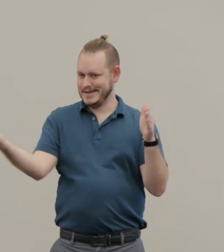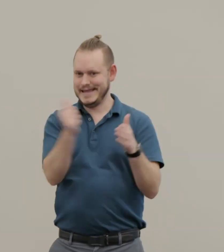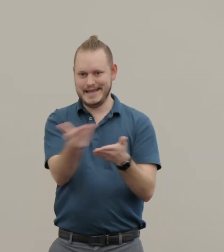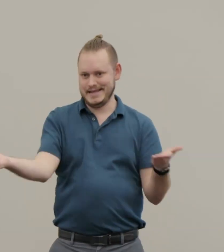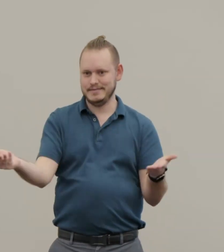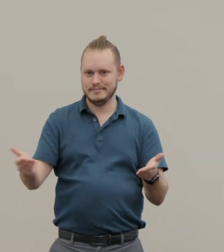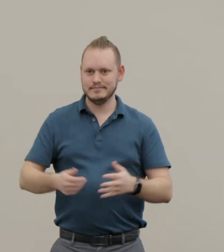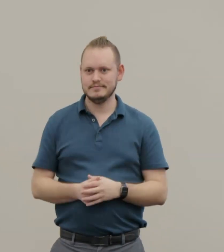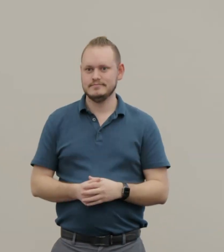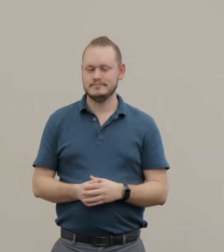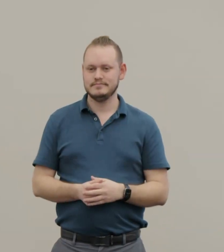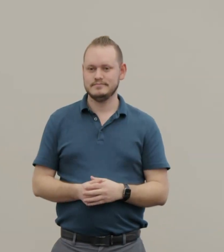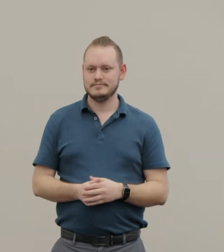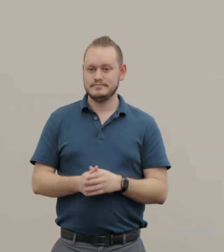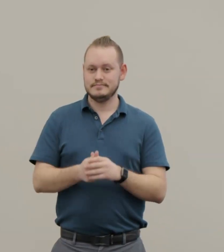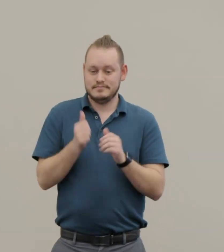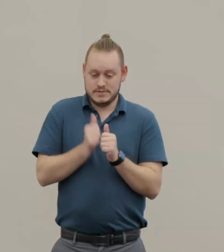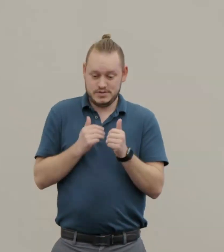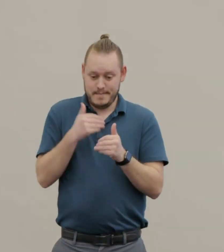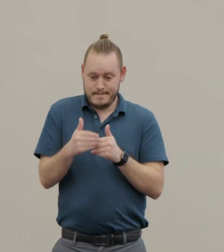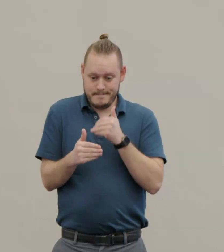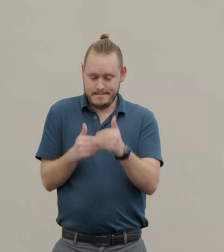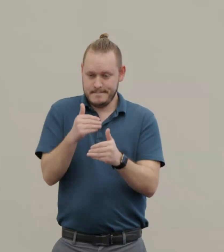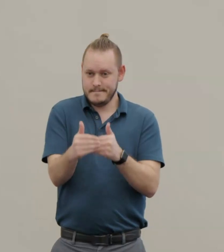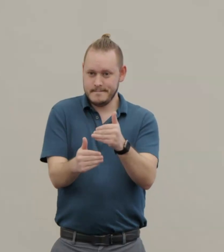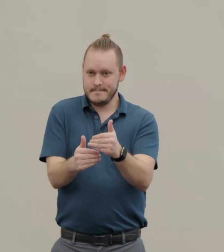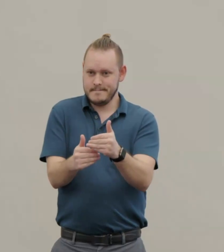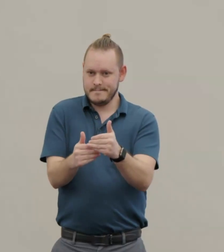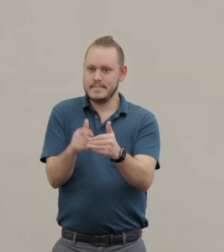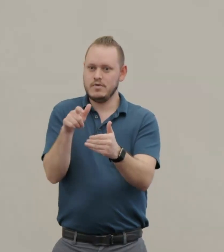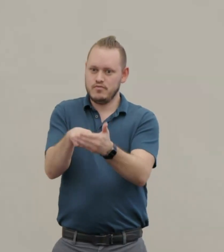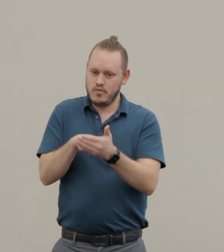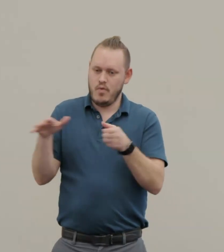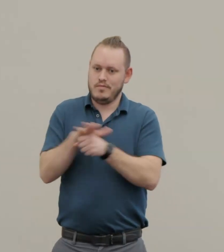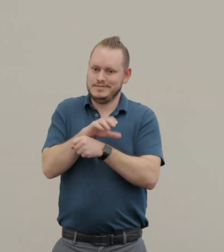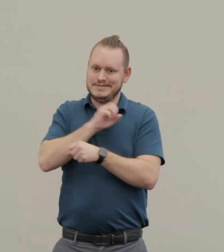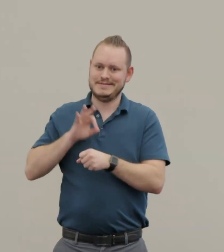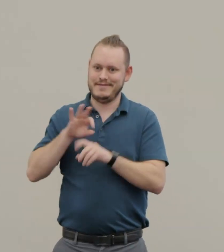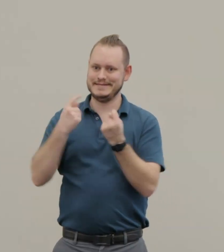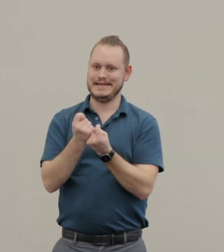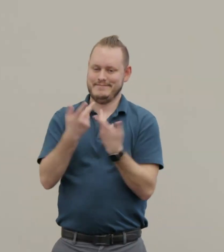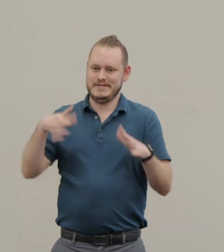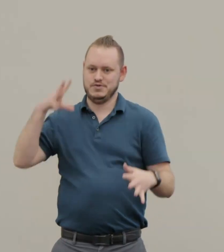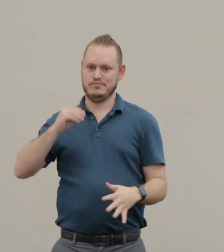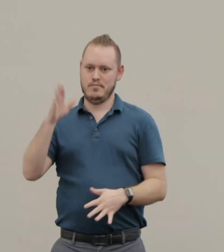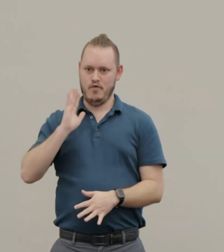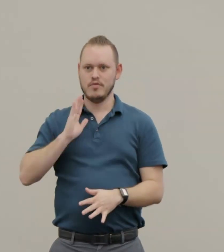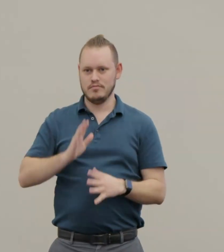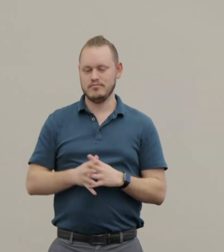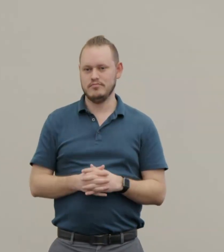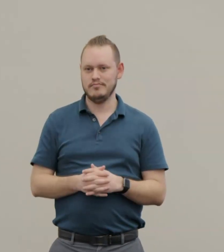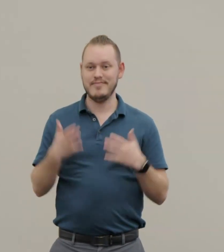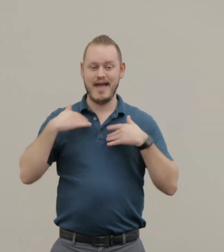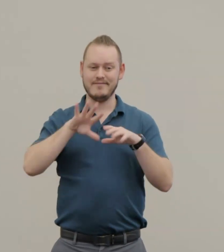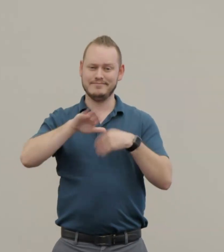be each step in this process is a wholly staffed team. I've worked in a situation like this before. We have an